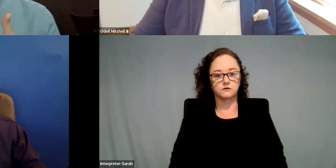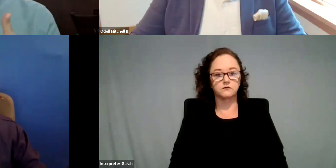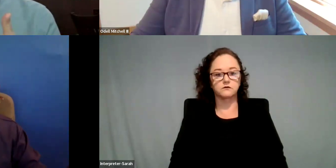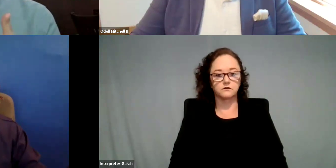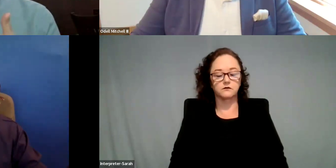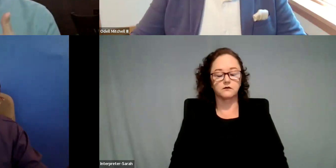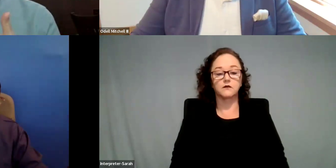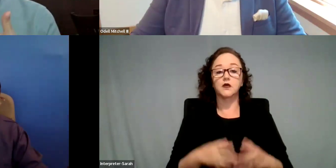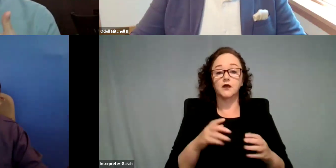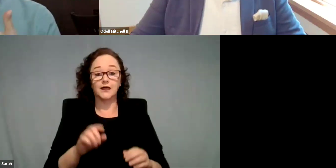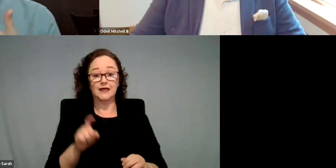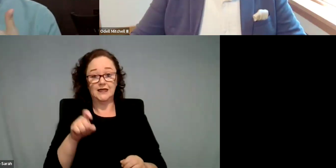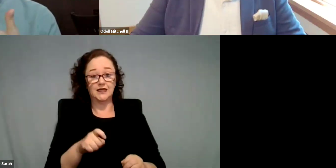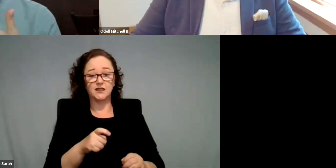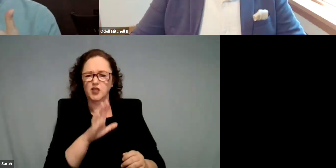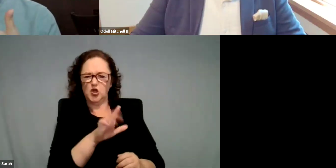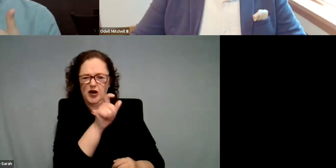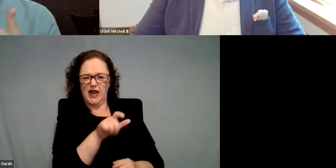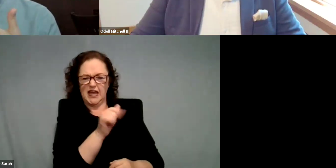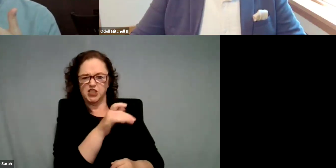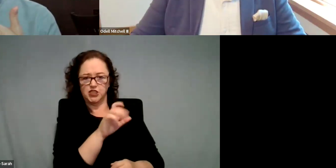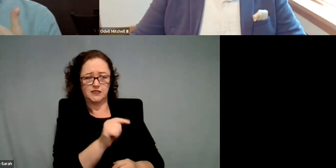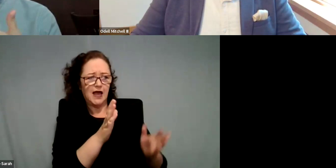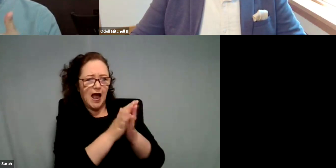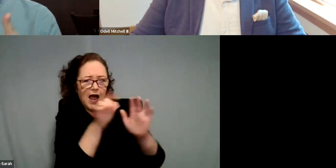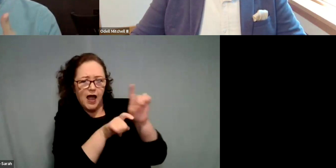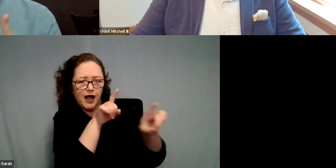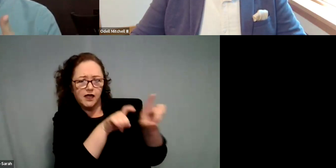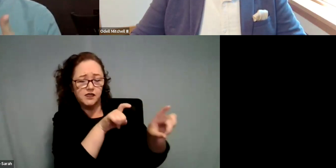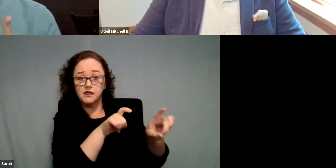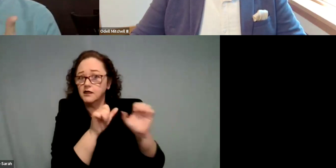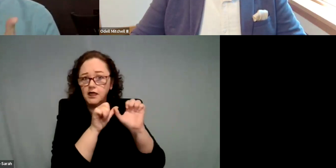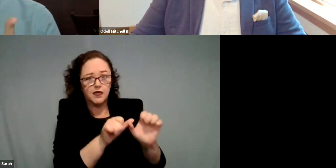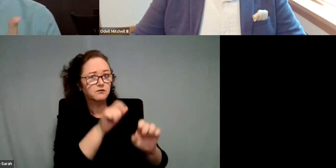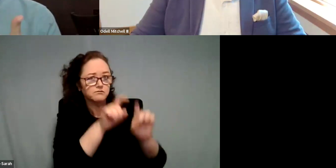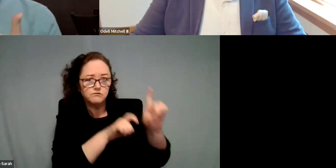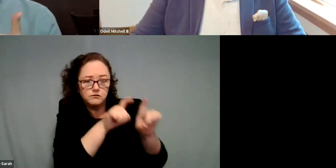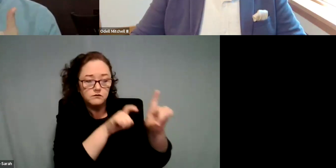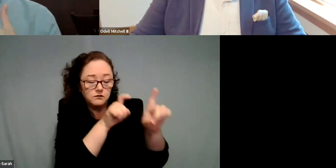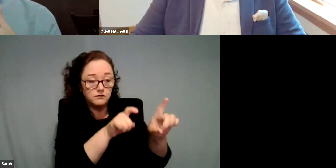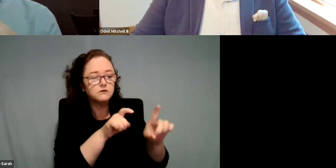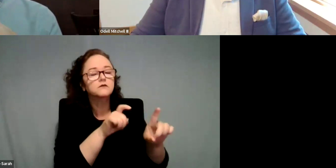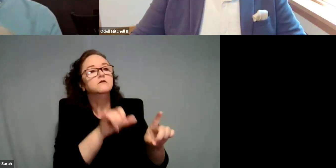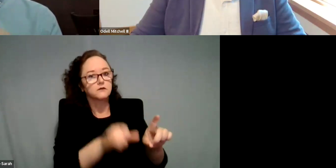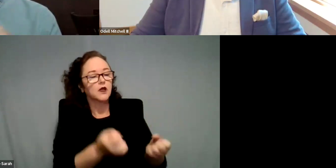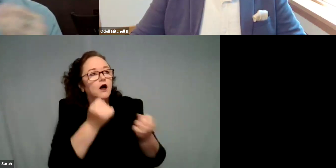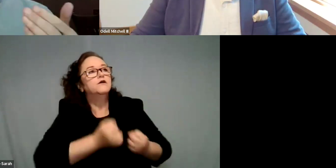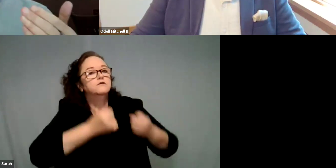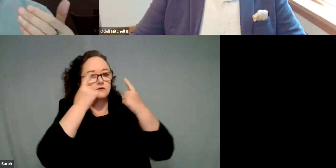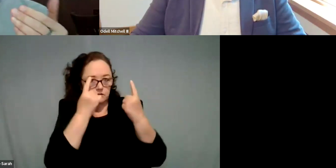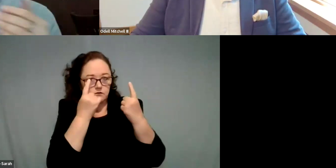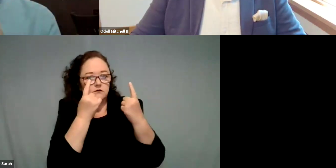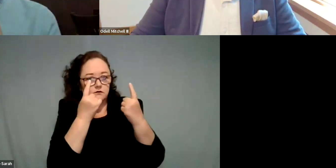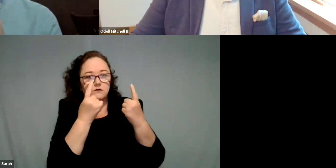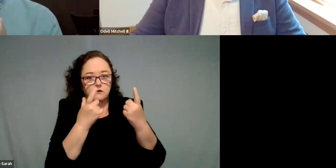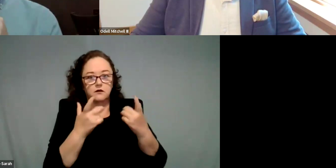ask your questions to your agent, and keep asking until they make it understandable. But I will